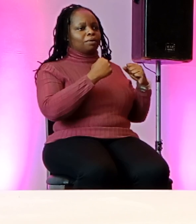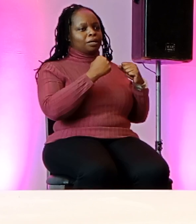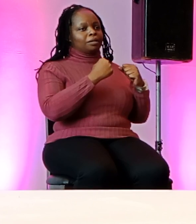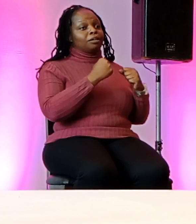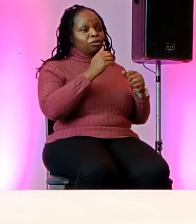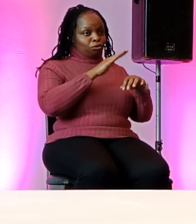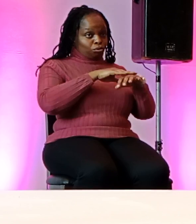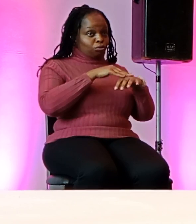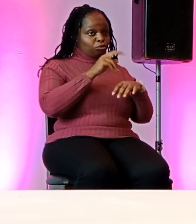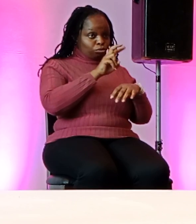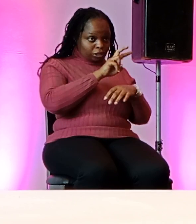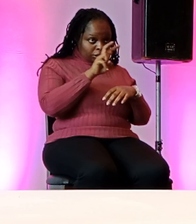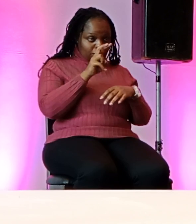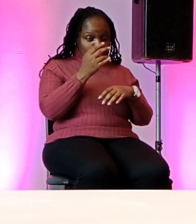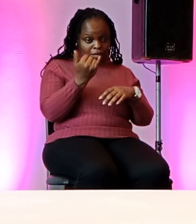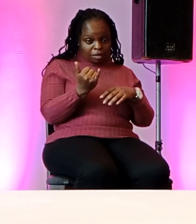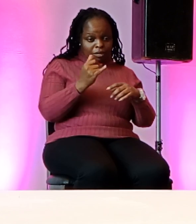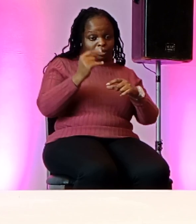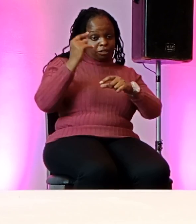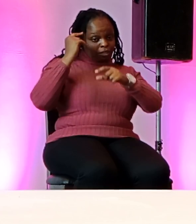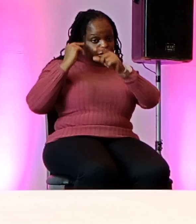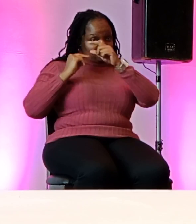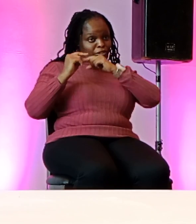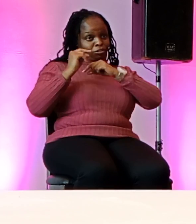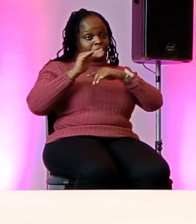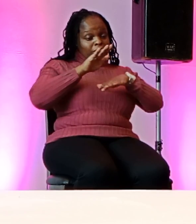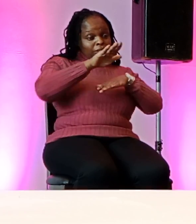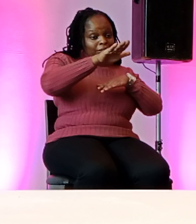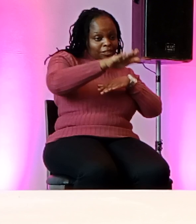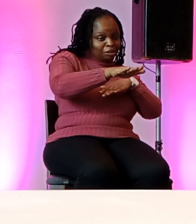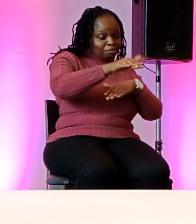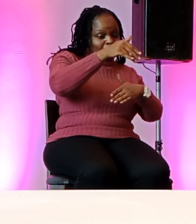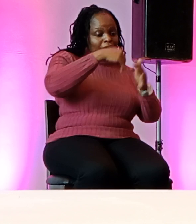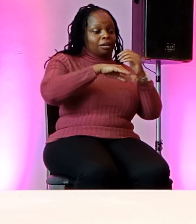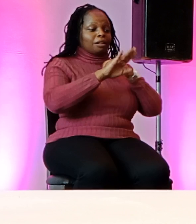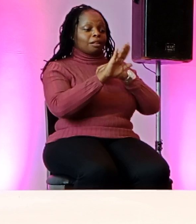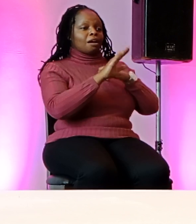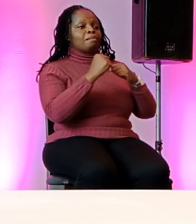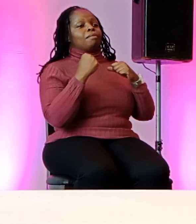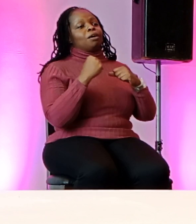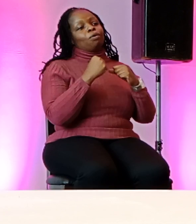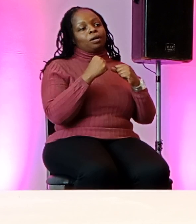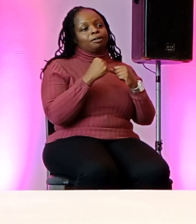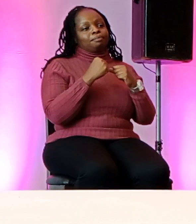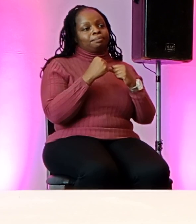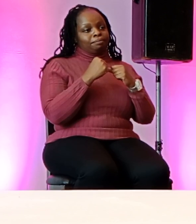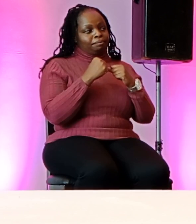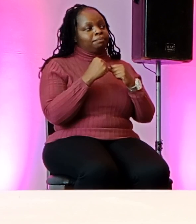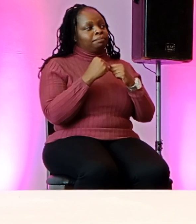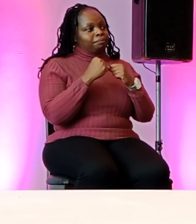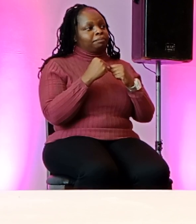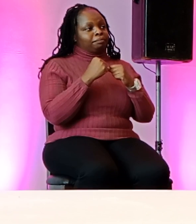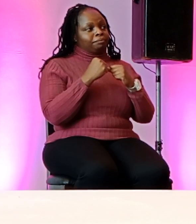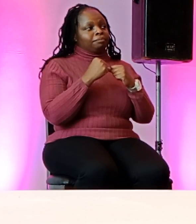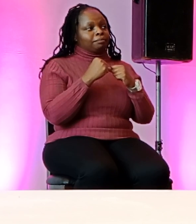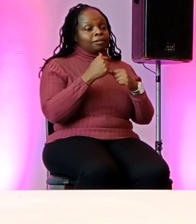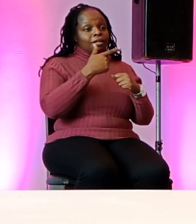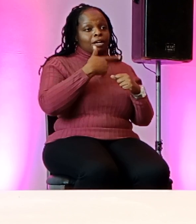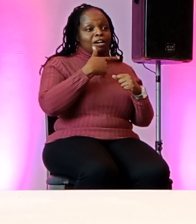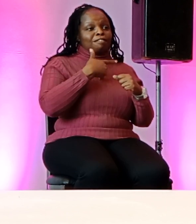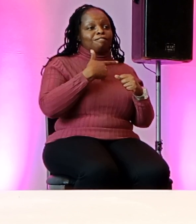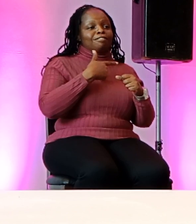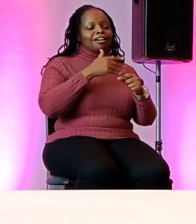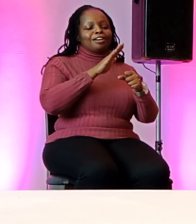to see this young generation stepping into their power. And, you know, there is a lot of Gen